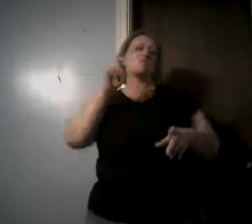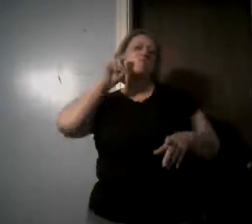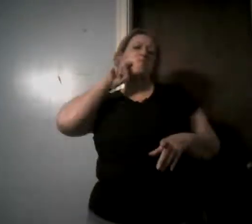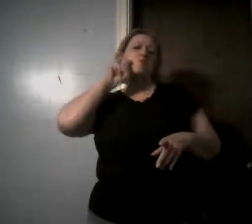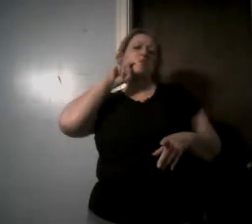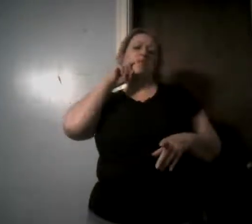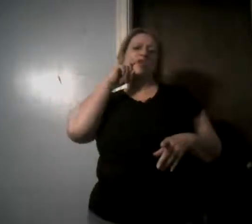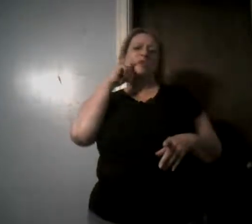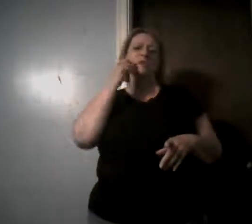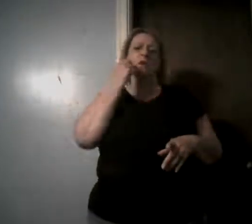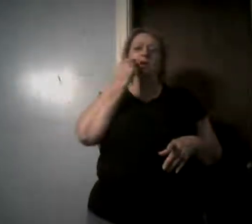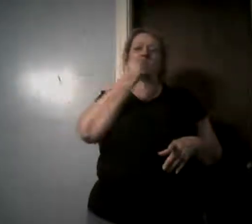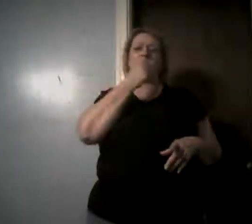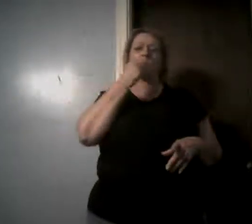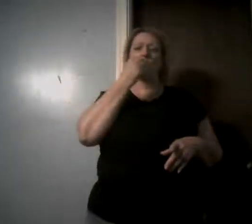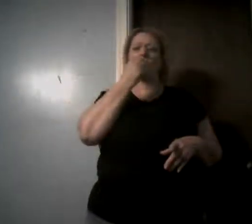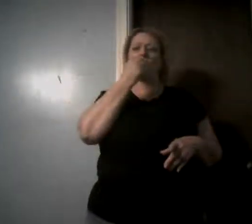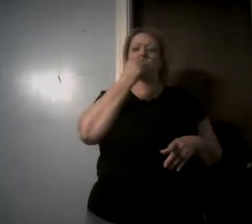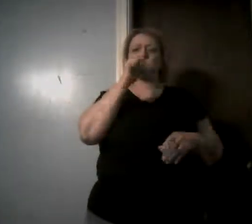Most people don't know they have the disease.